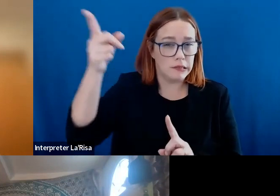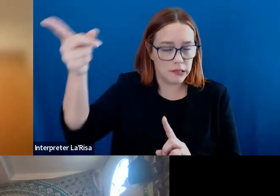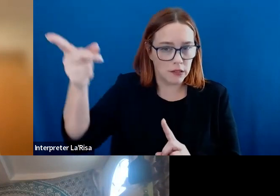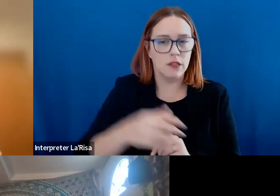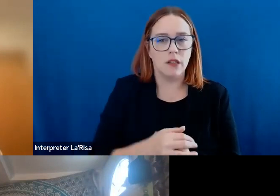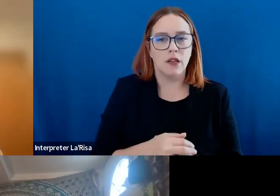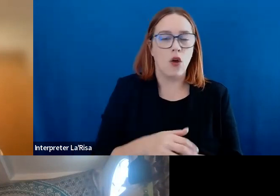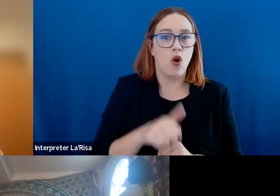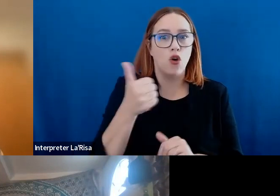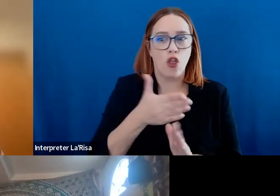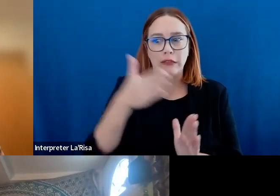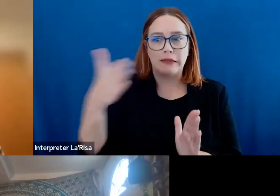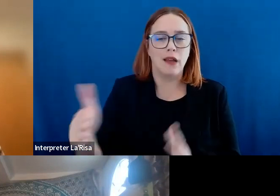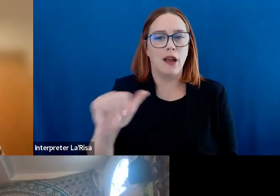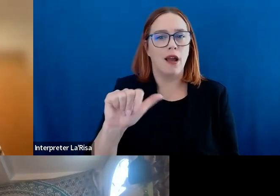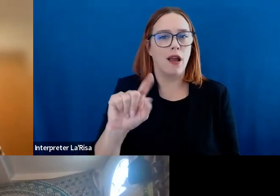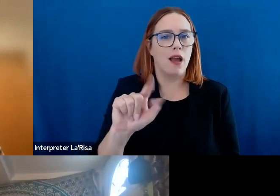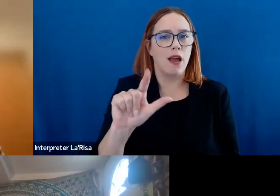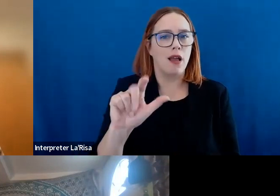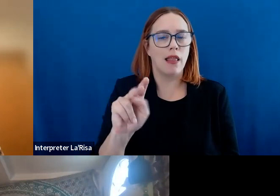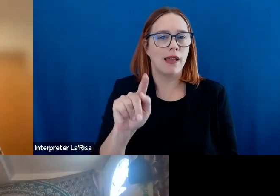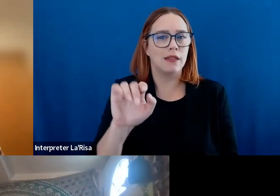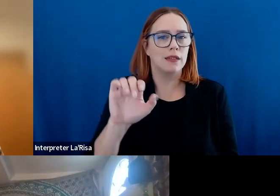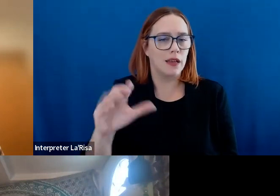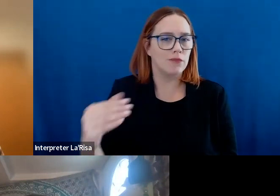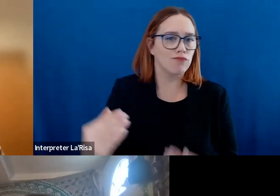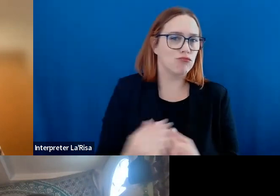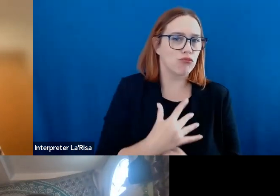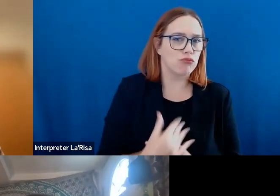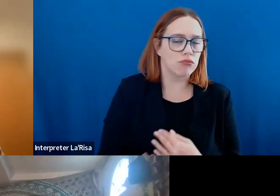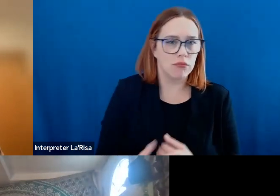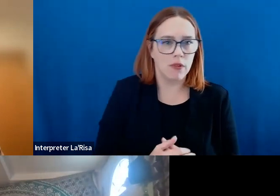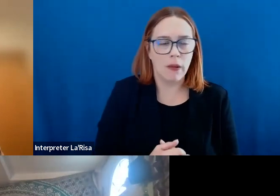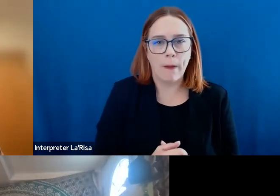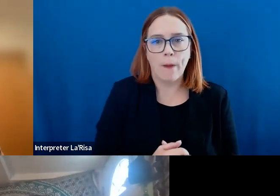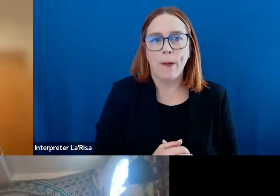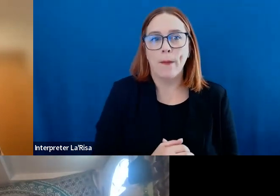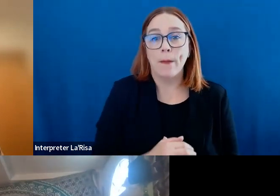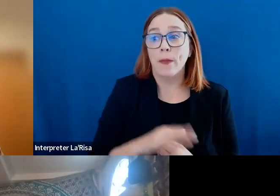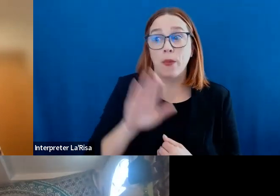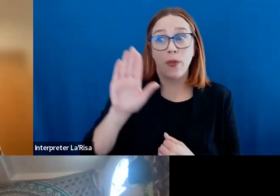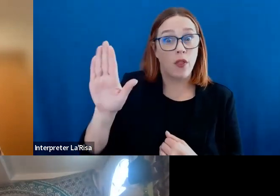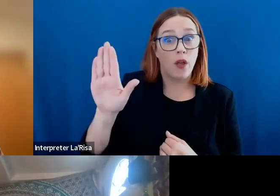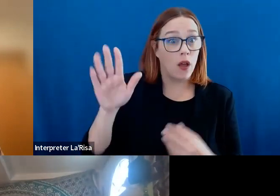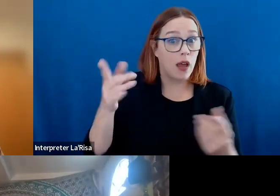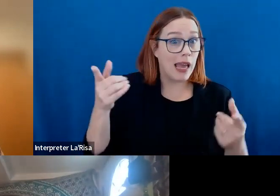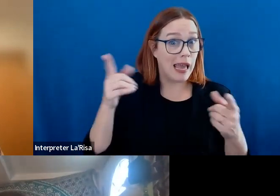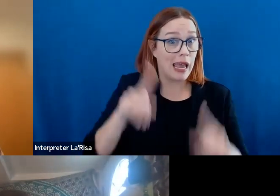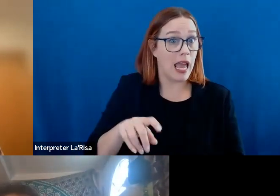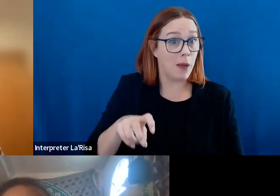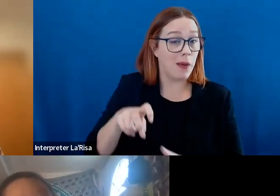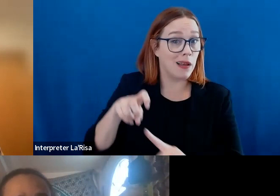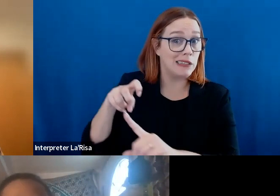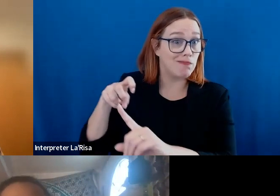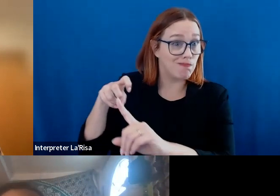charged for the dining of patrons around them in a